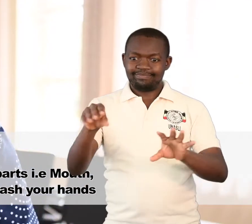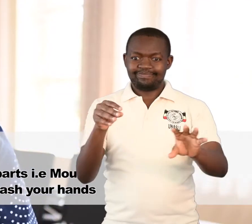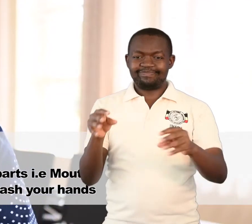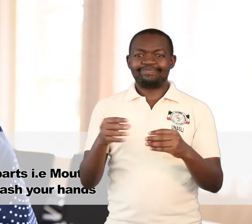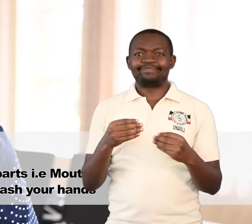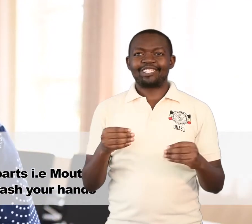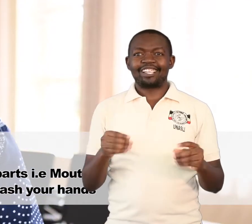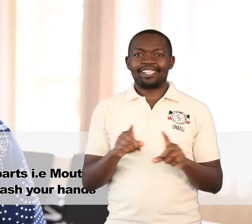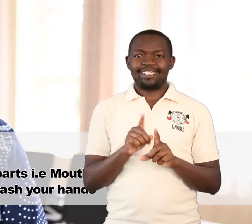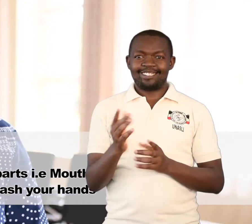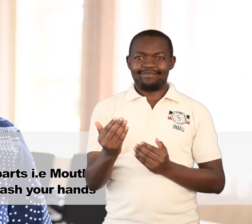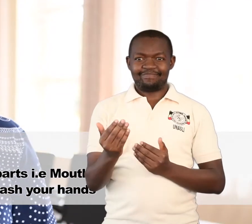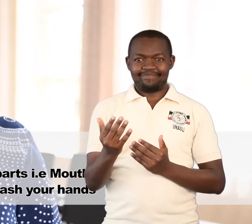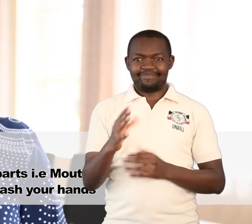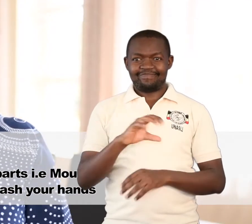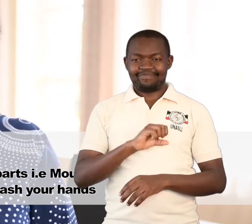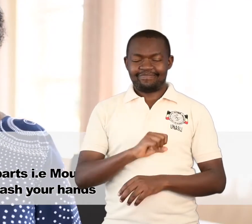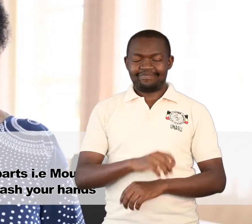materials as I wait for you.